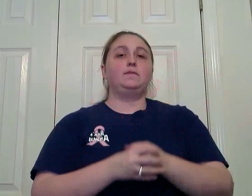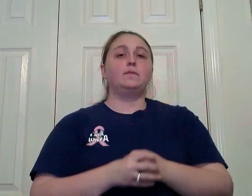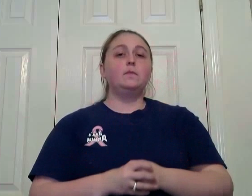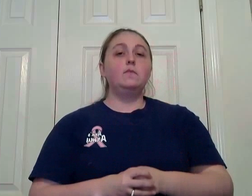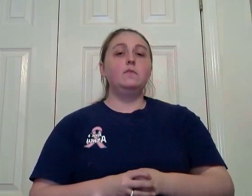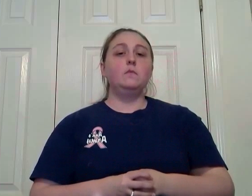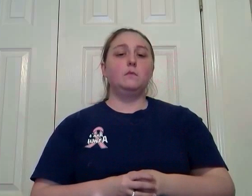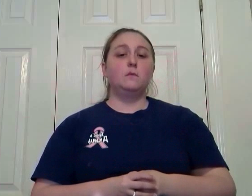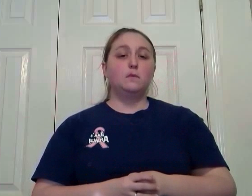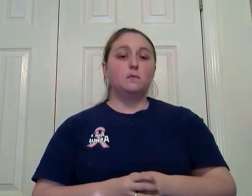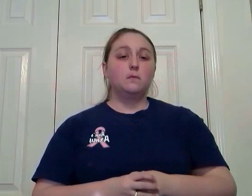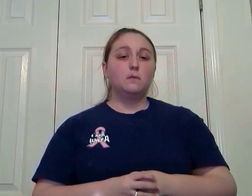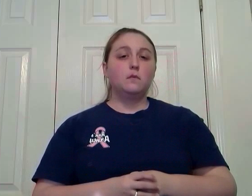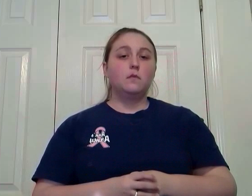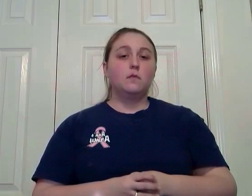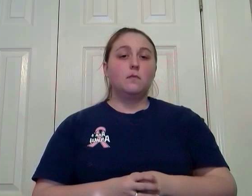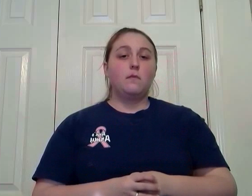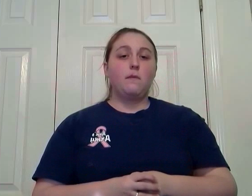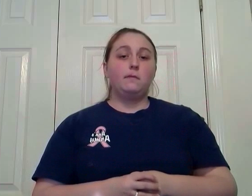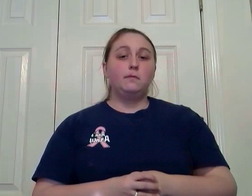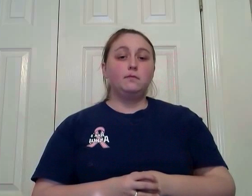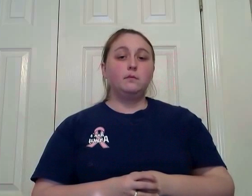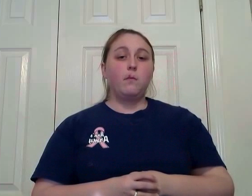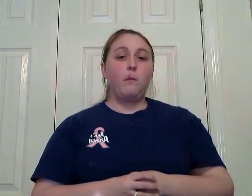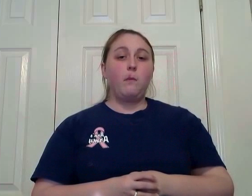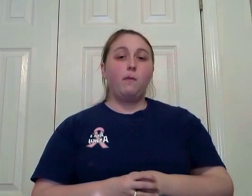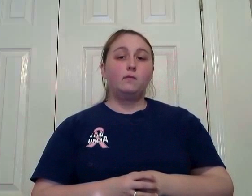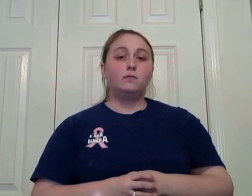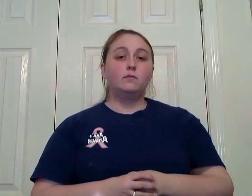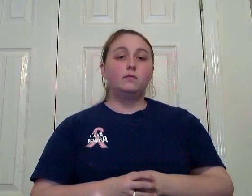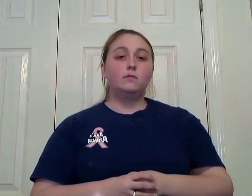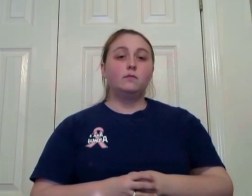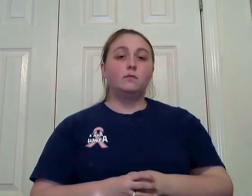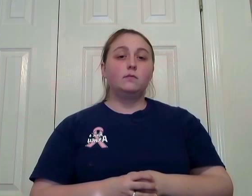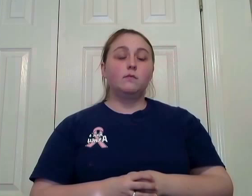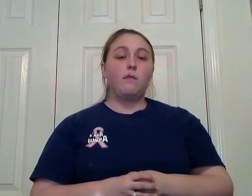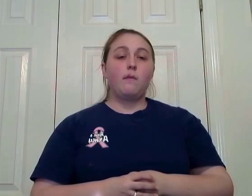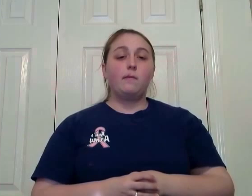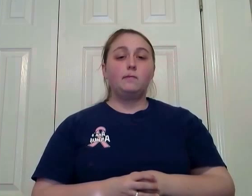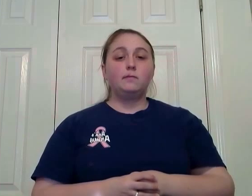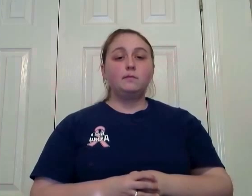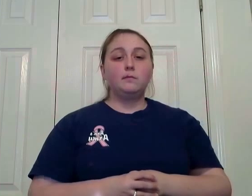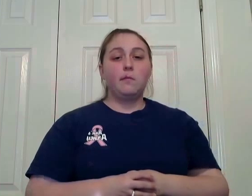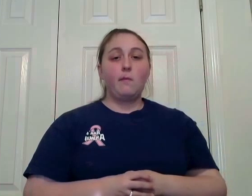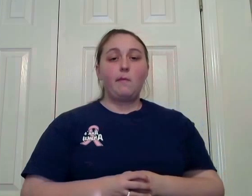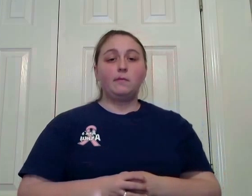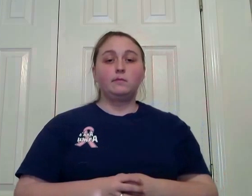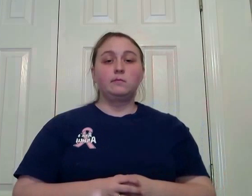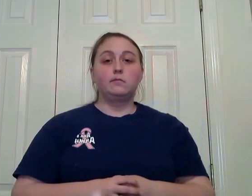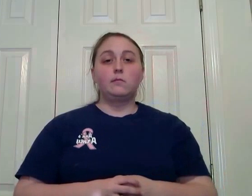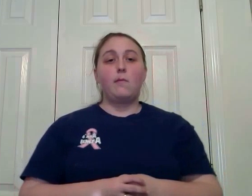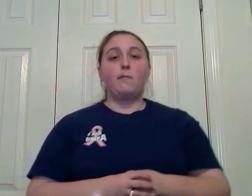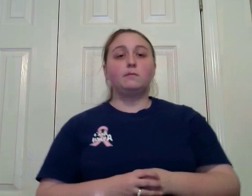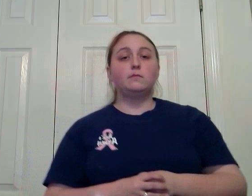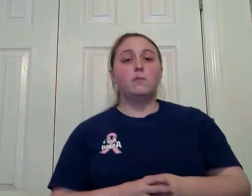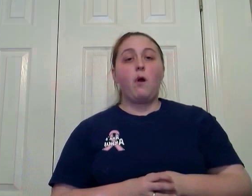In other words, if there's an island you like to go to here off San Diego, I like to go to Catalina.